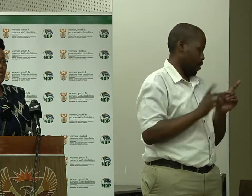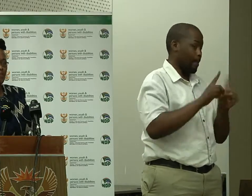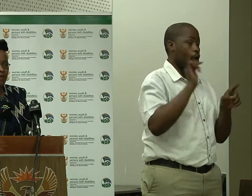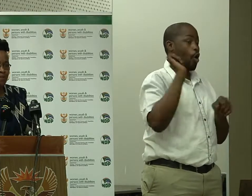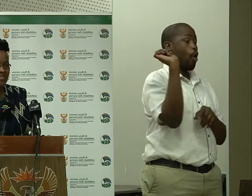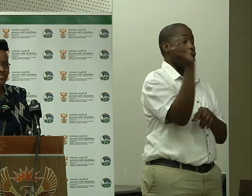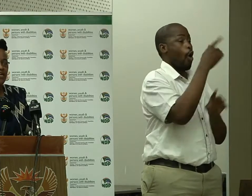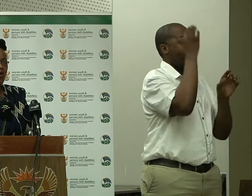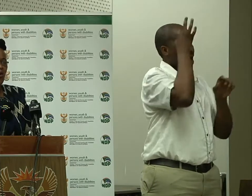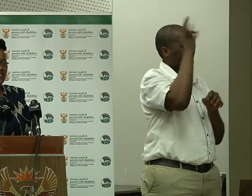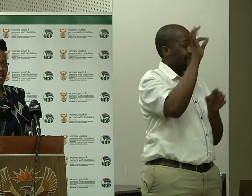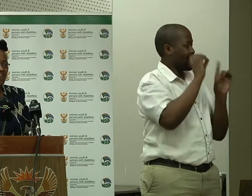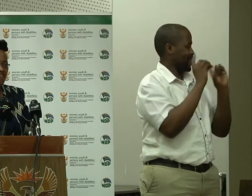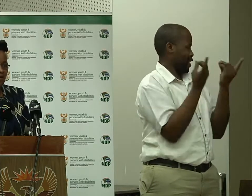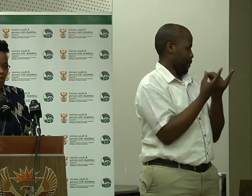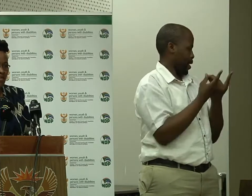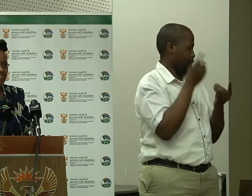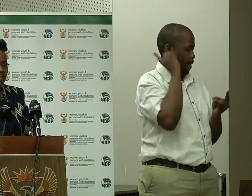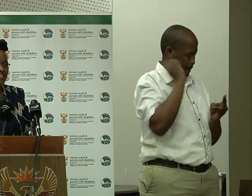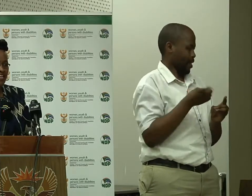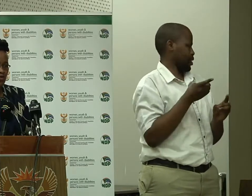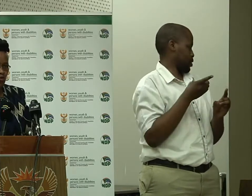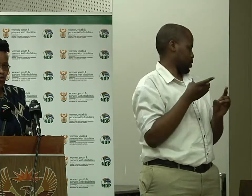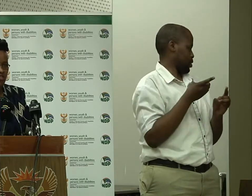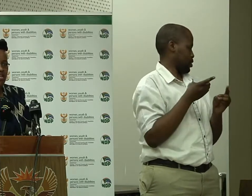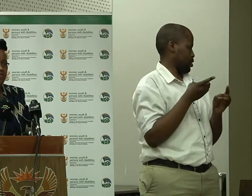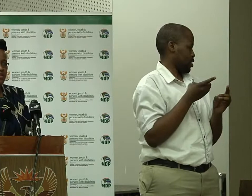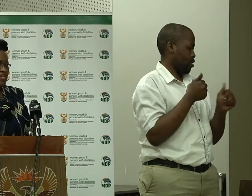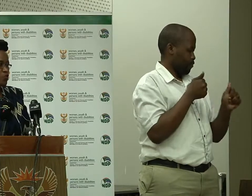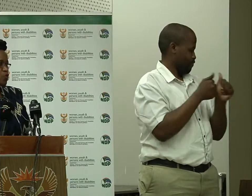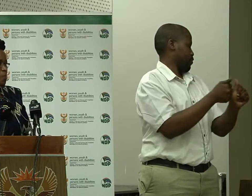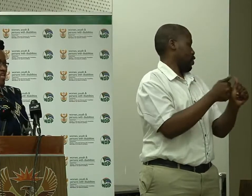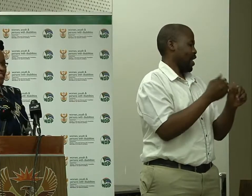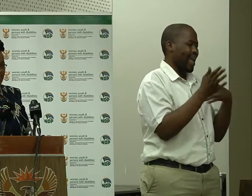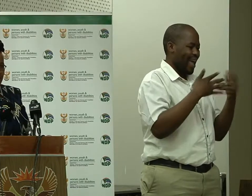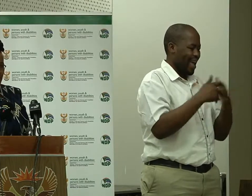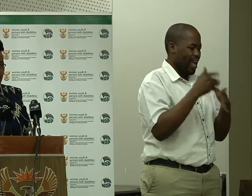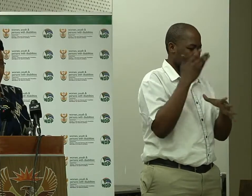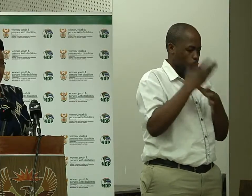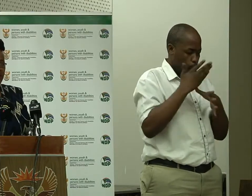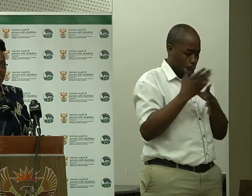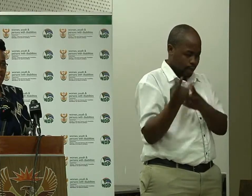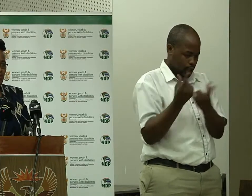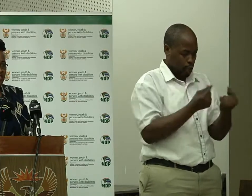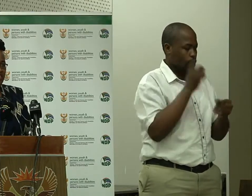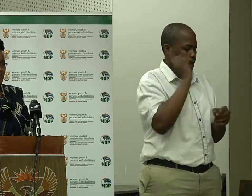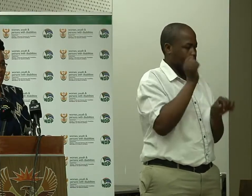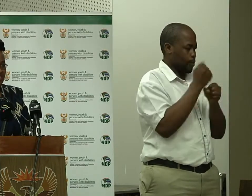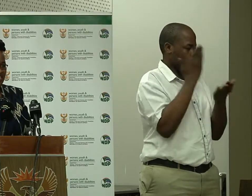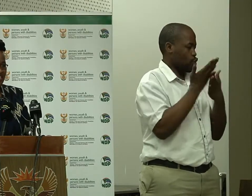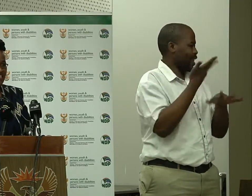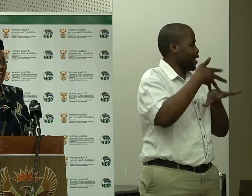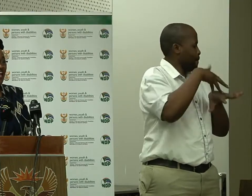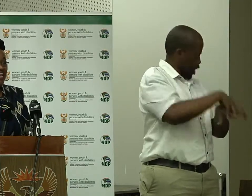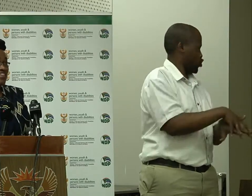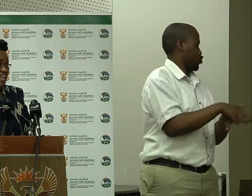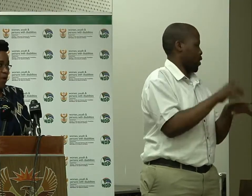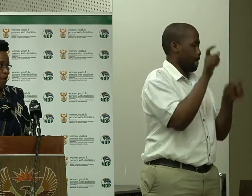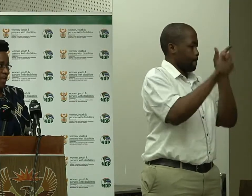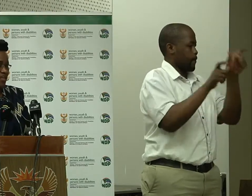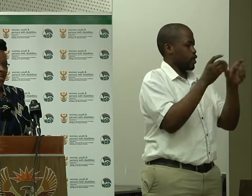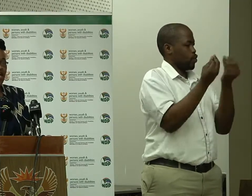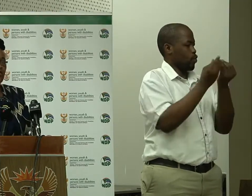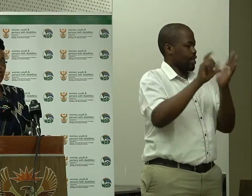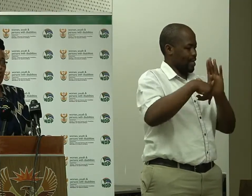need to implement whatever work that they do. They need to mainstream persons with disabilities in